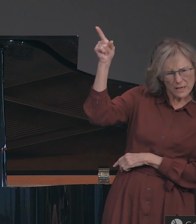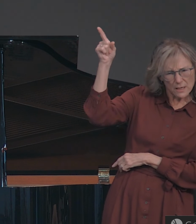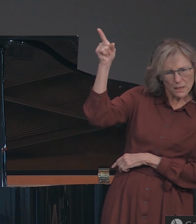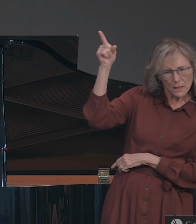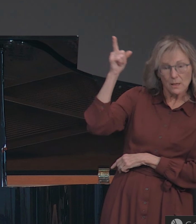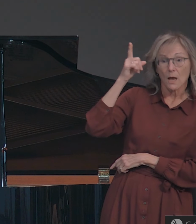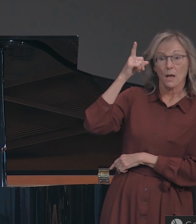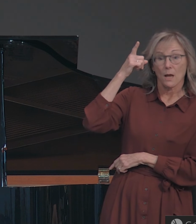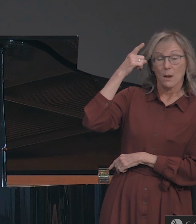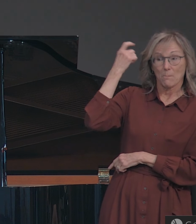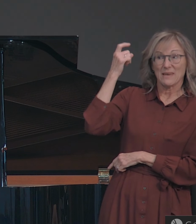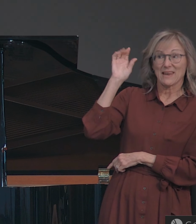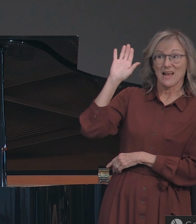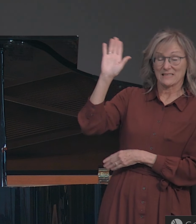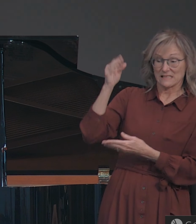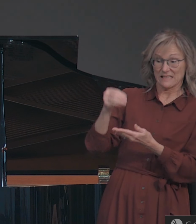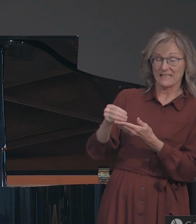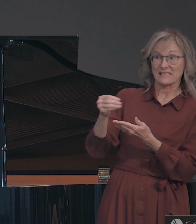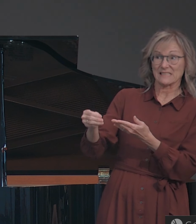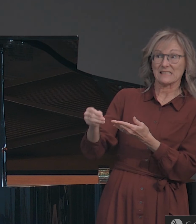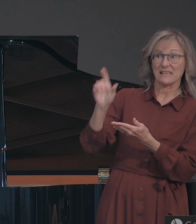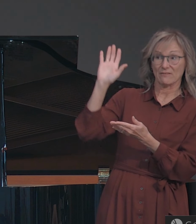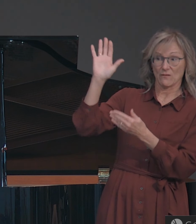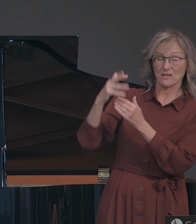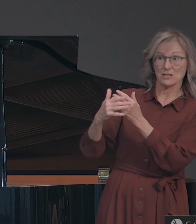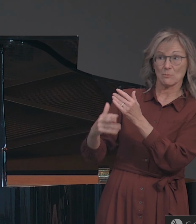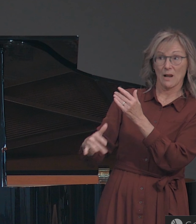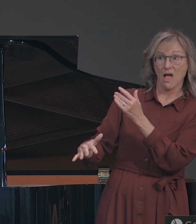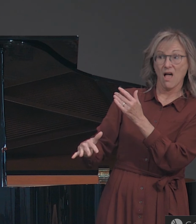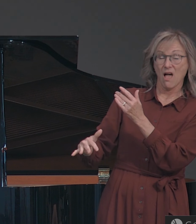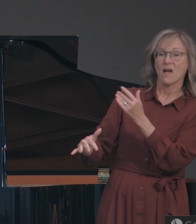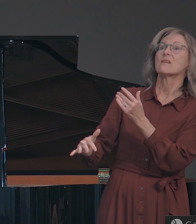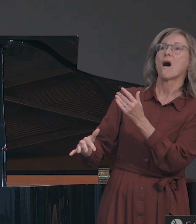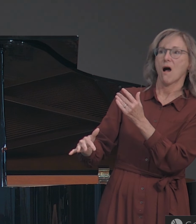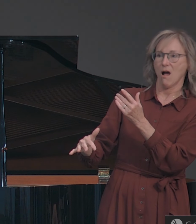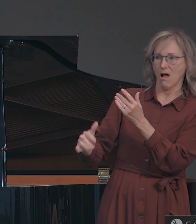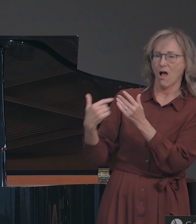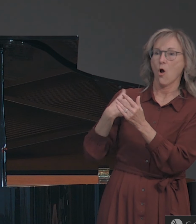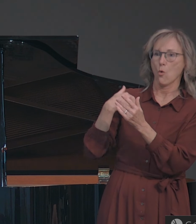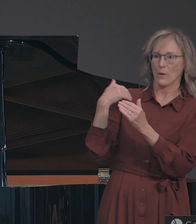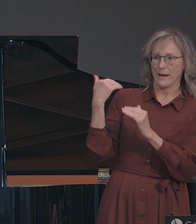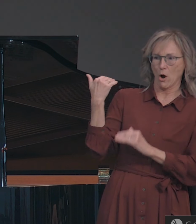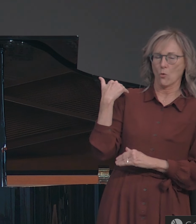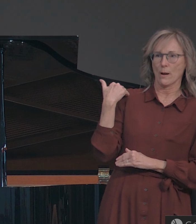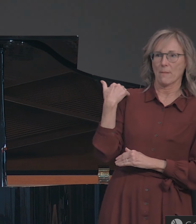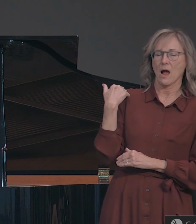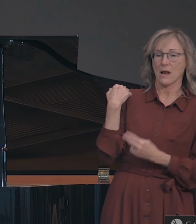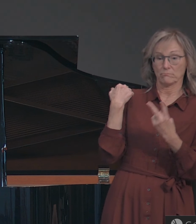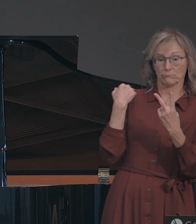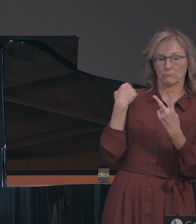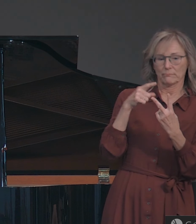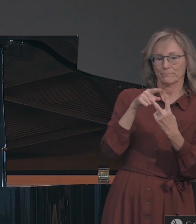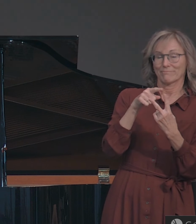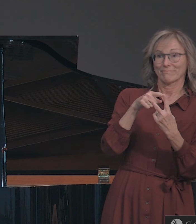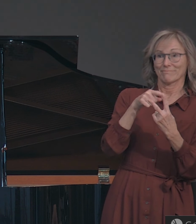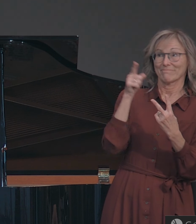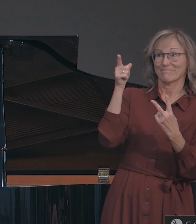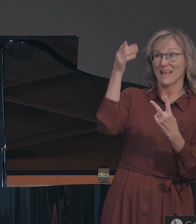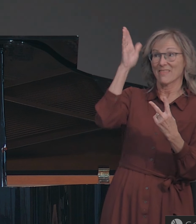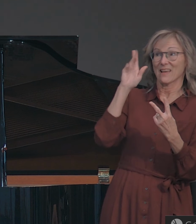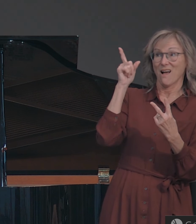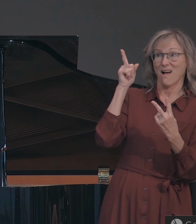Because in that ransom, because of that ransom, we are reminded of two things. One, that the God we fear loves us